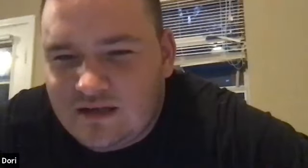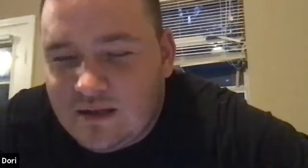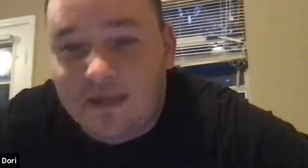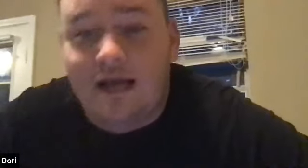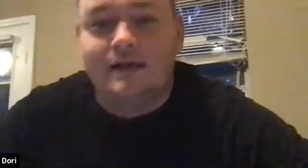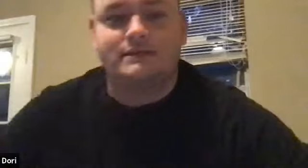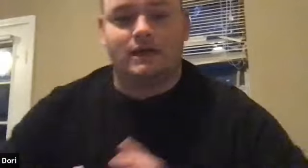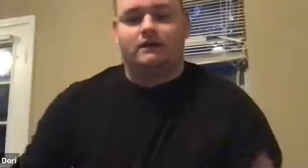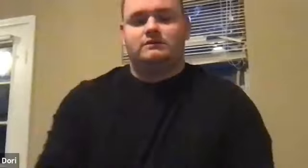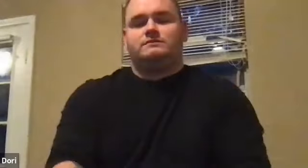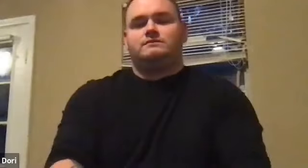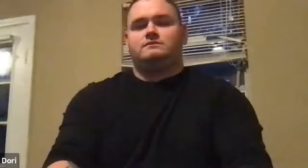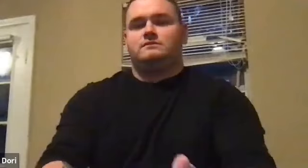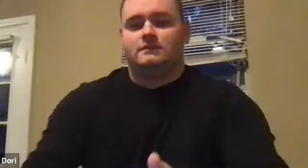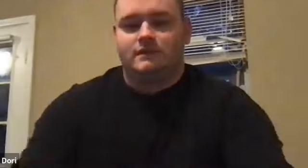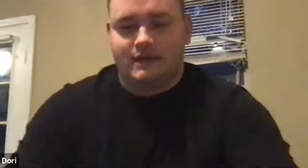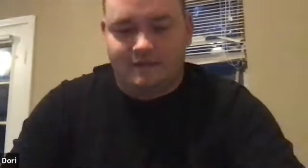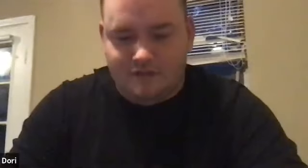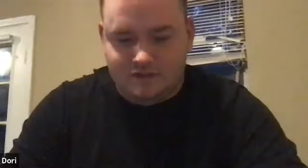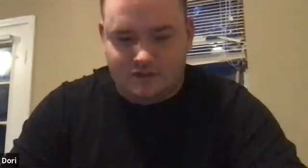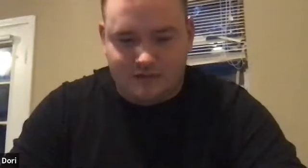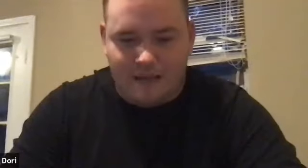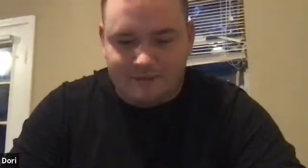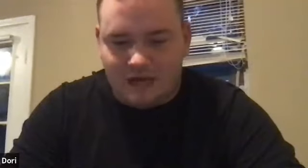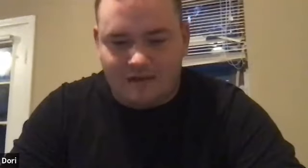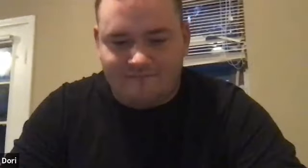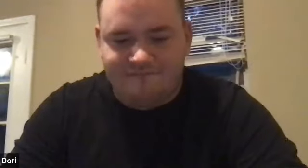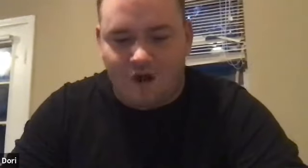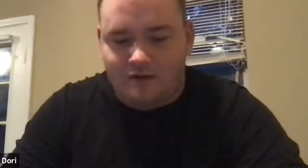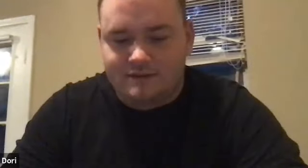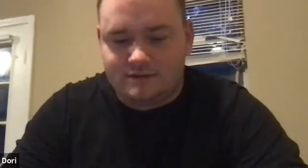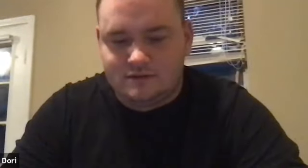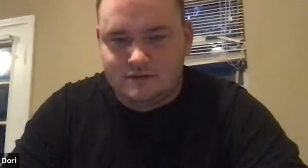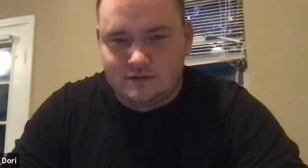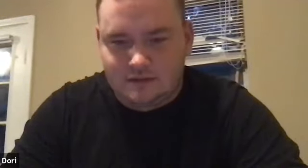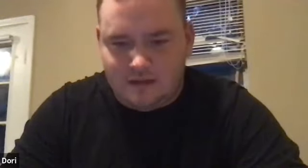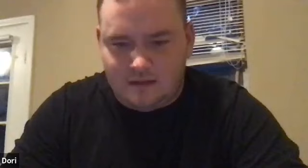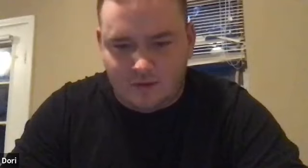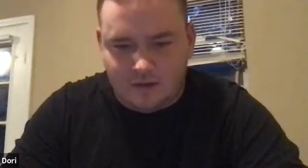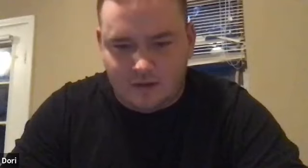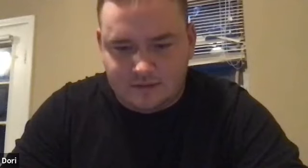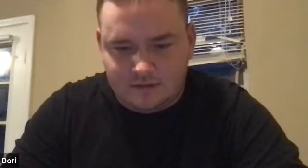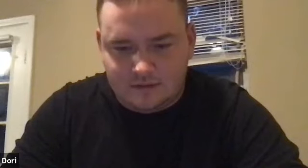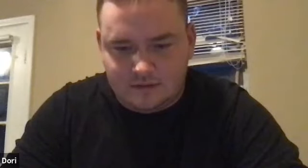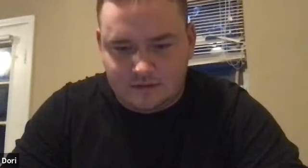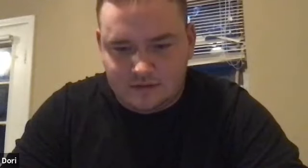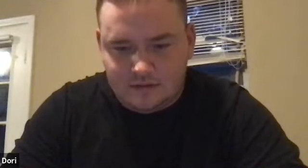But yeah, it's I keep forgetting something. Apostolic Bought. I'll pull it up so you can.